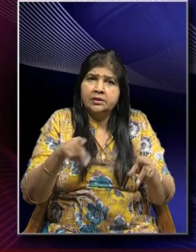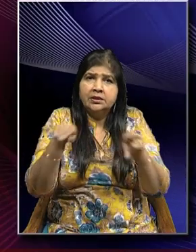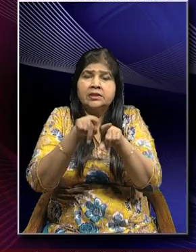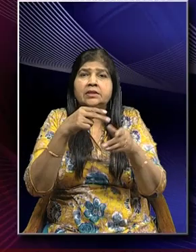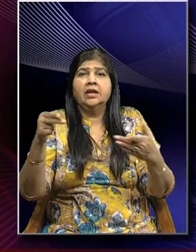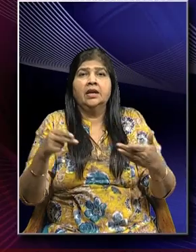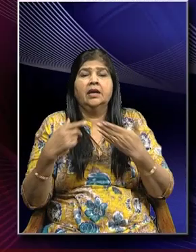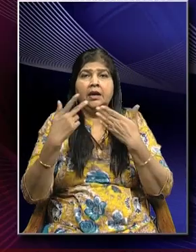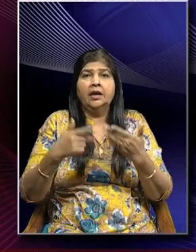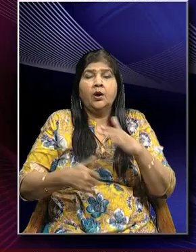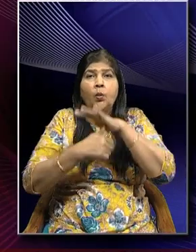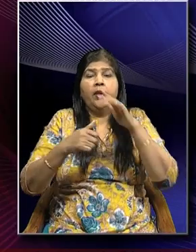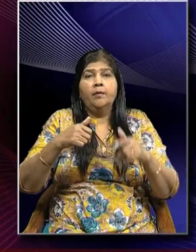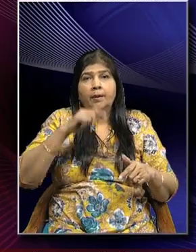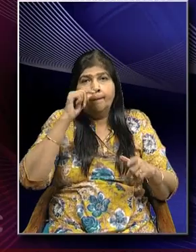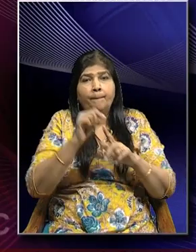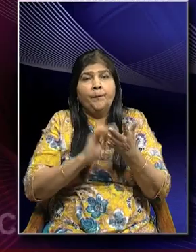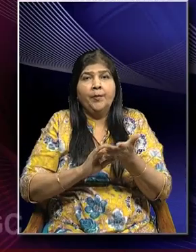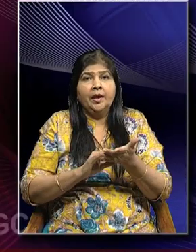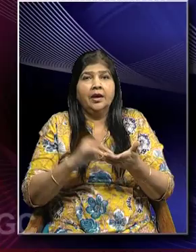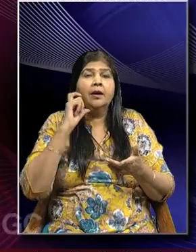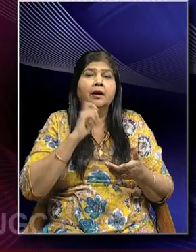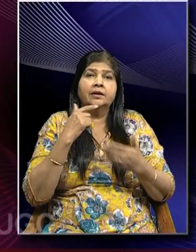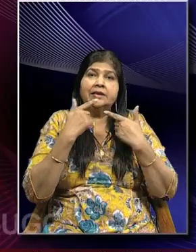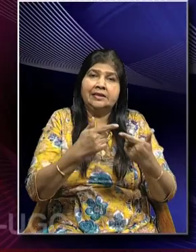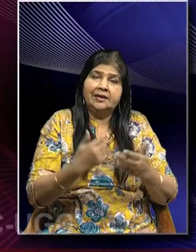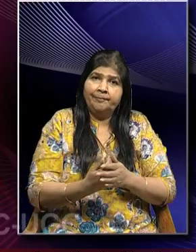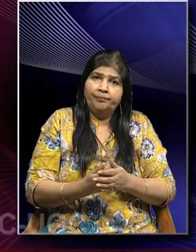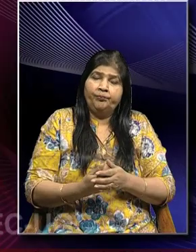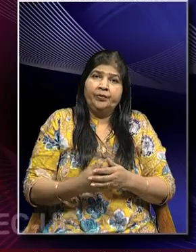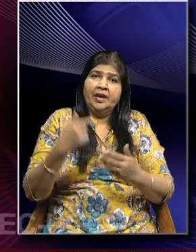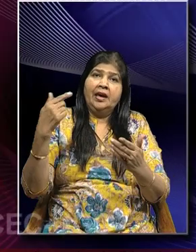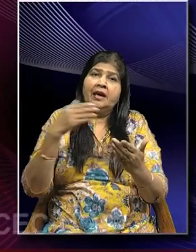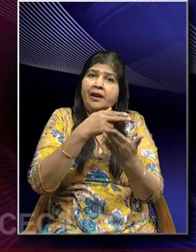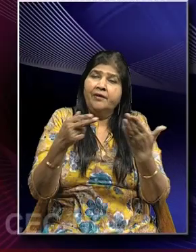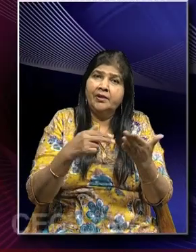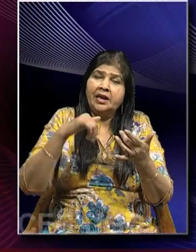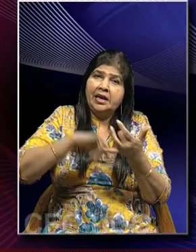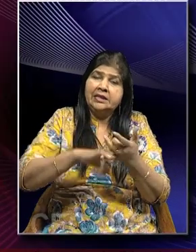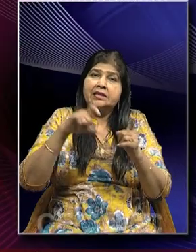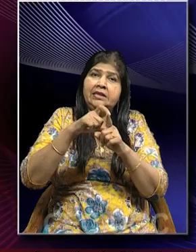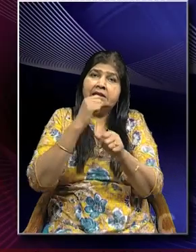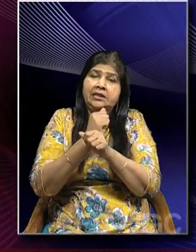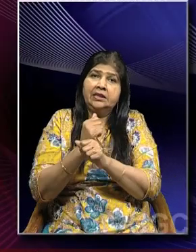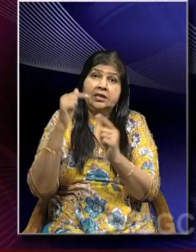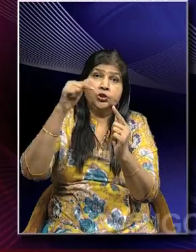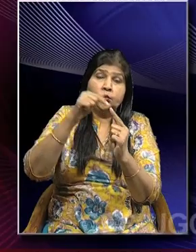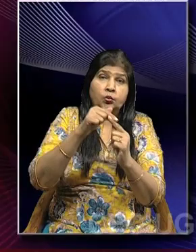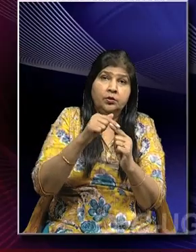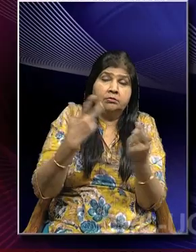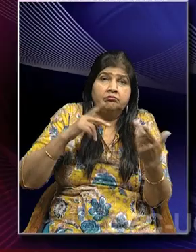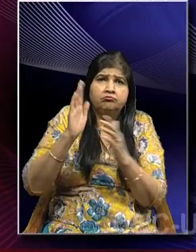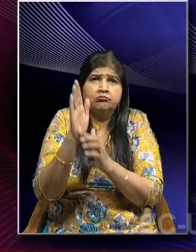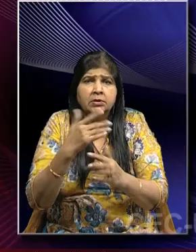by our Honorable Prime Minister Shri Narendra Modi, referring to SDGs, that these goals reflect